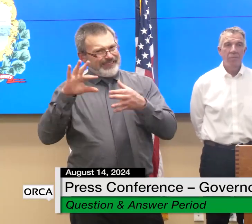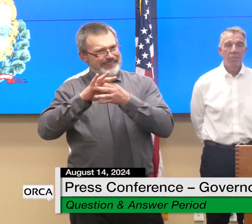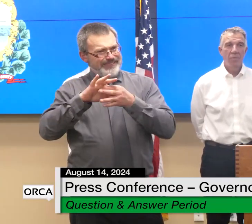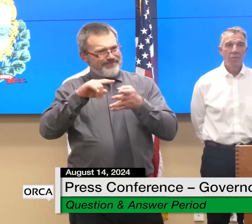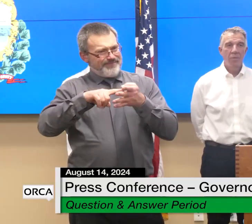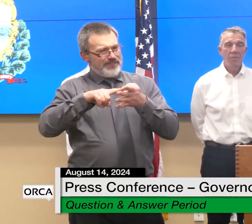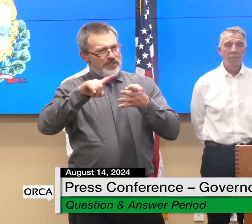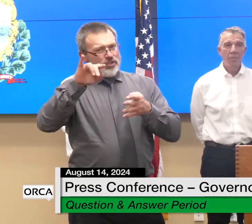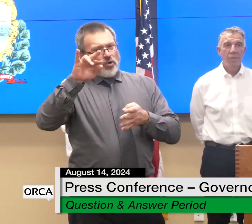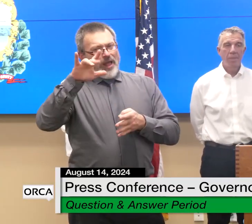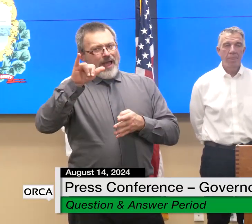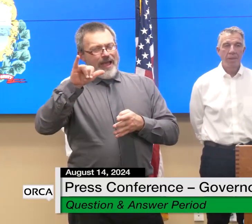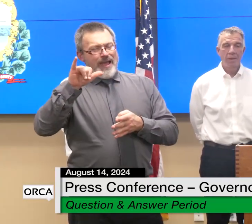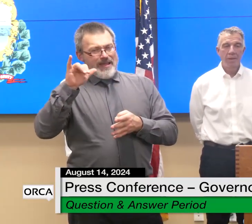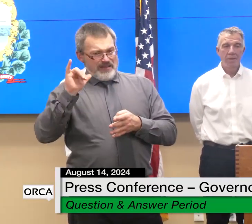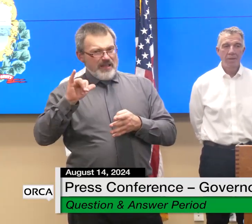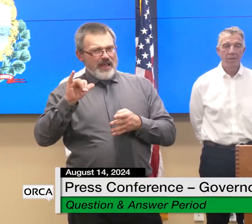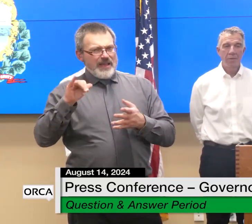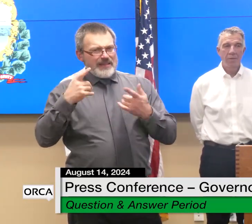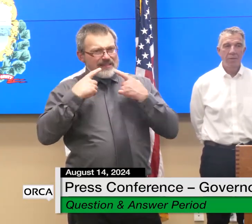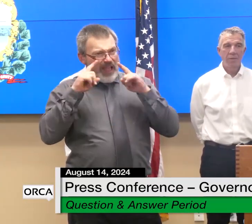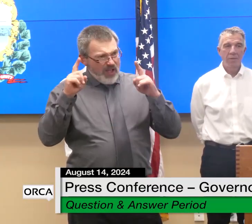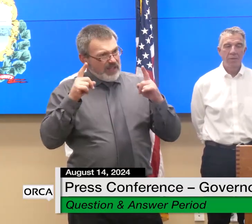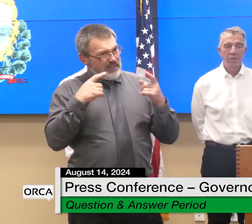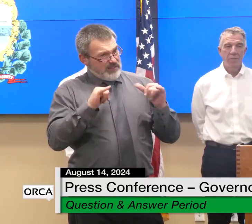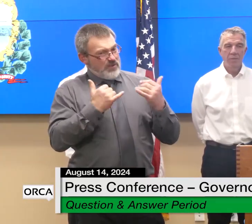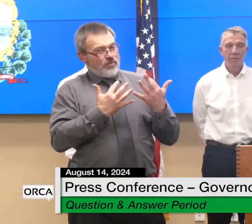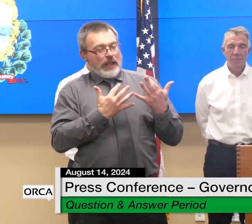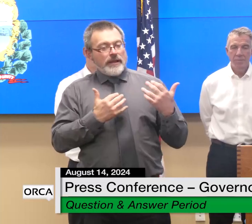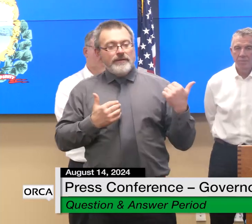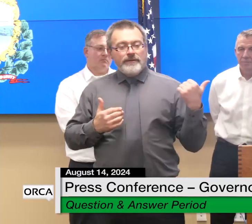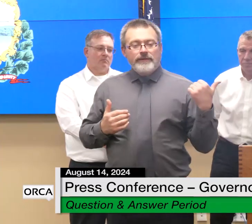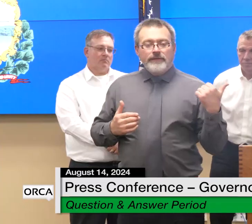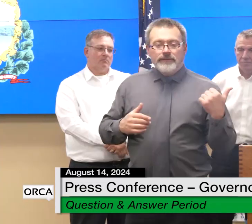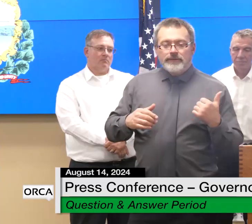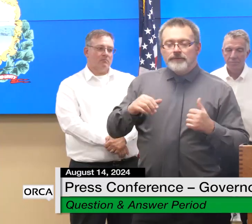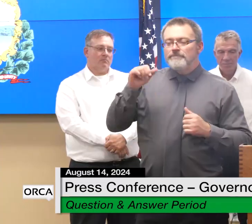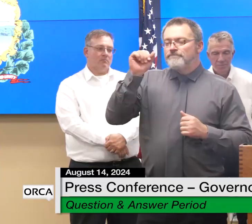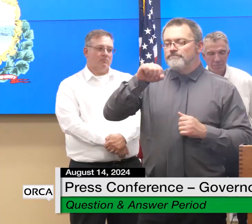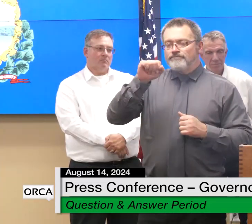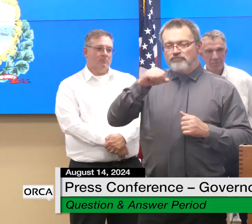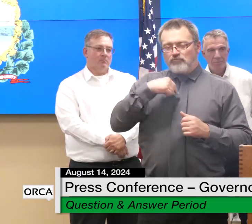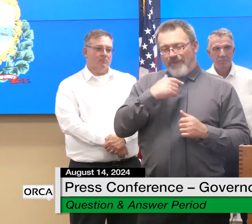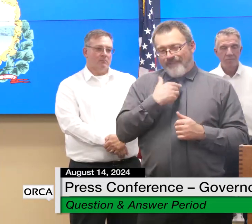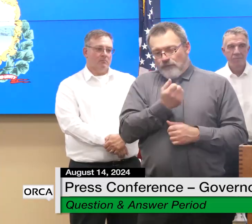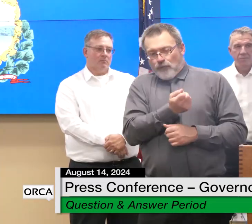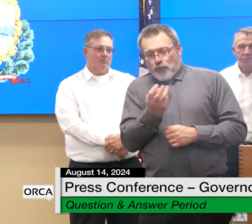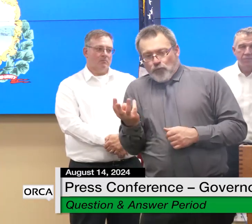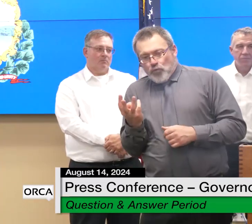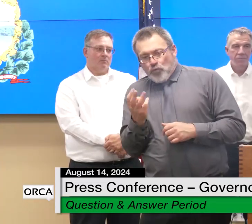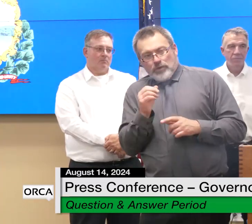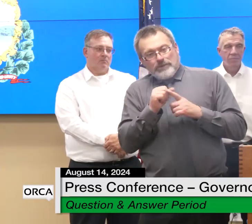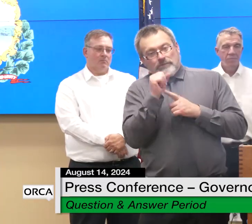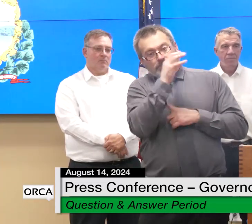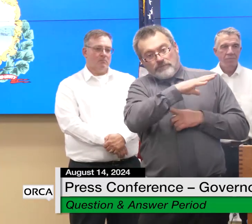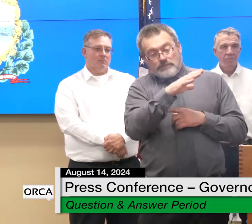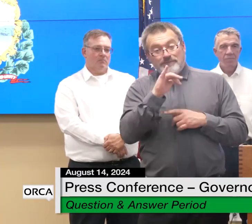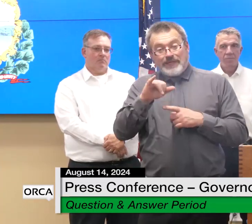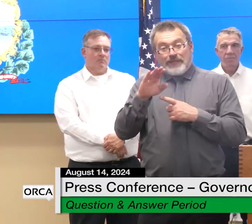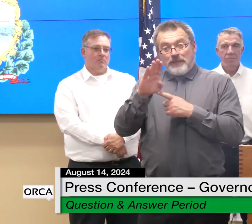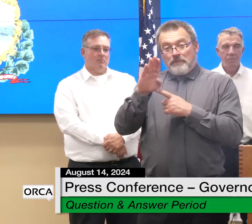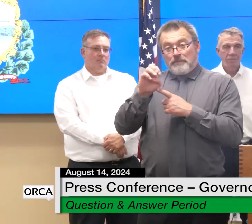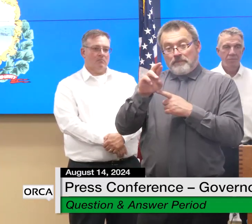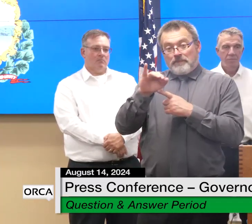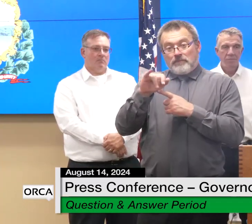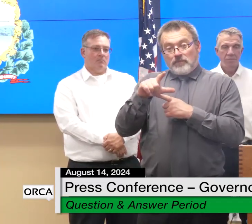first set that came through on July 10th ago. There's a number in process. So we're waiting on remnants of Hurricane Beryl. That one is very close. That one is,